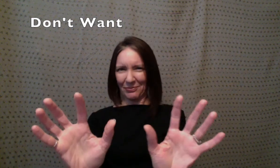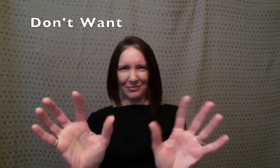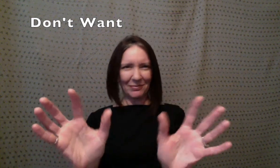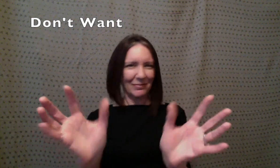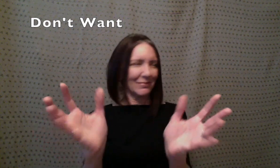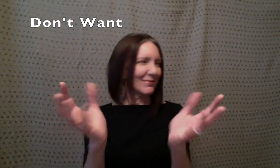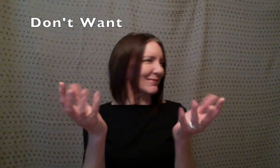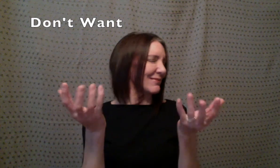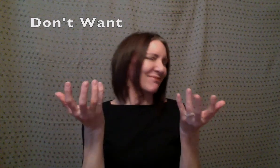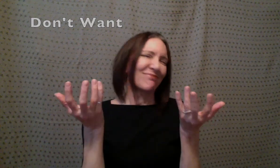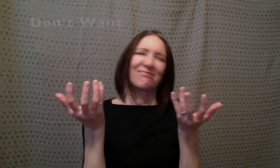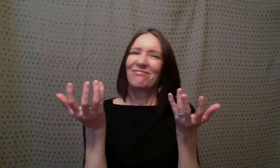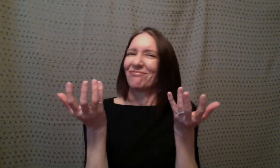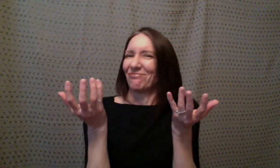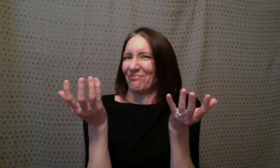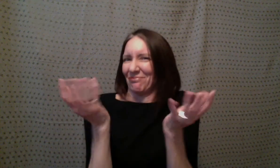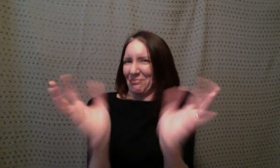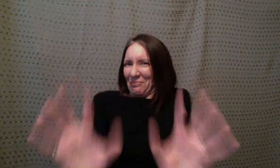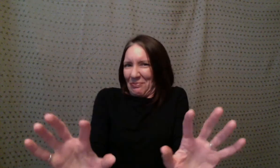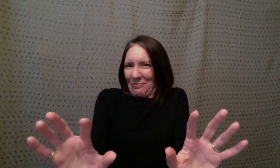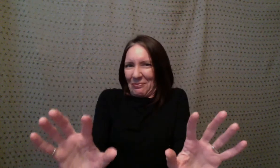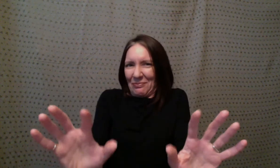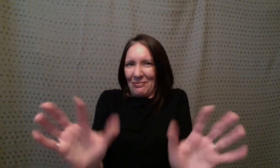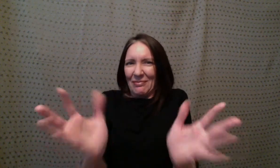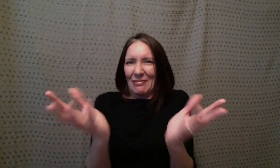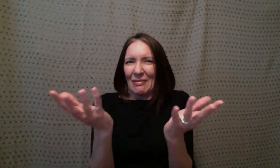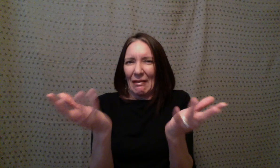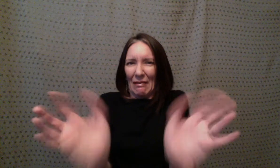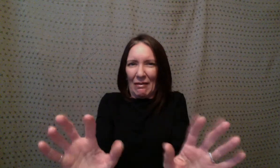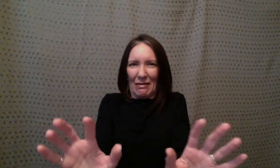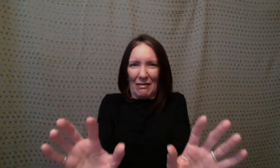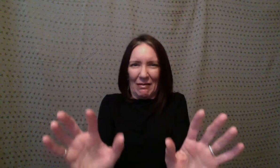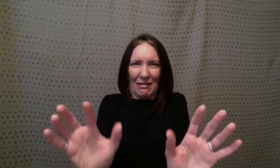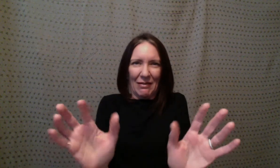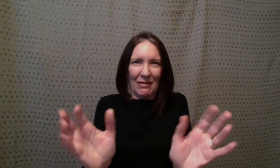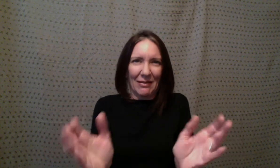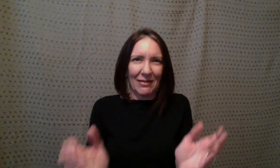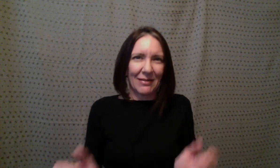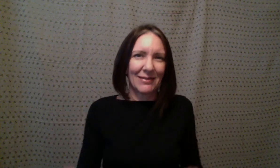hands turning outward with an appropriate non-manual marker. Don't want.